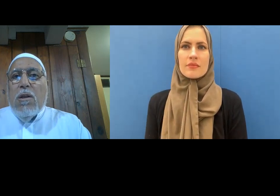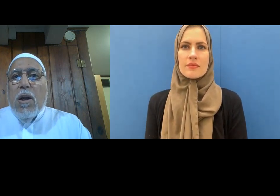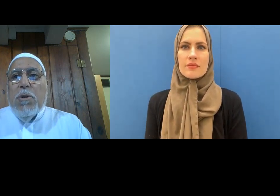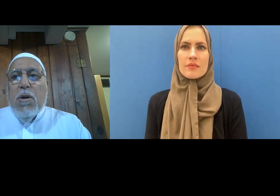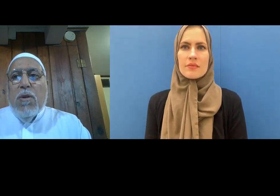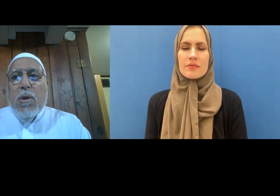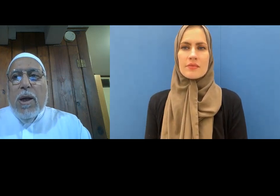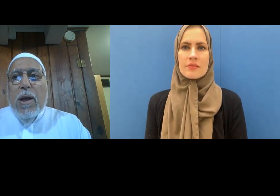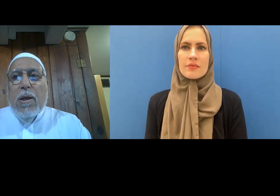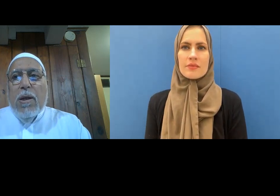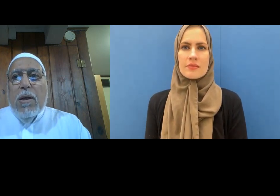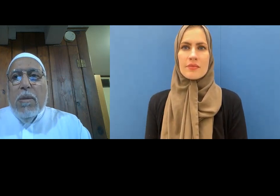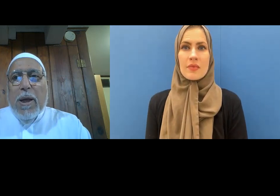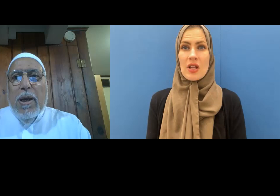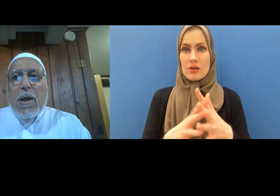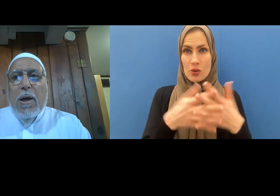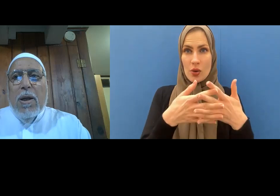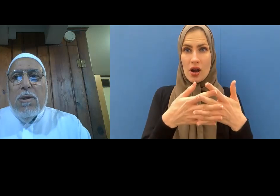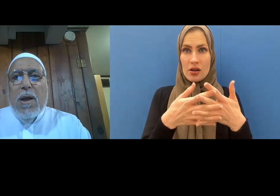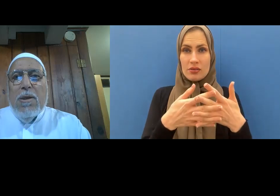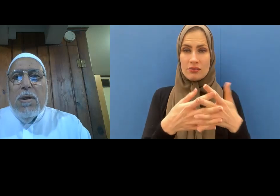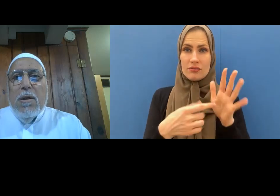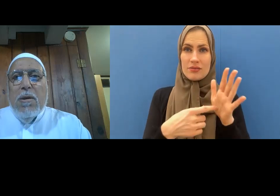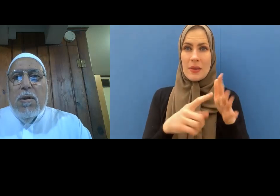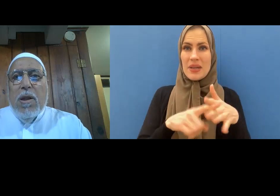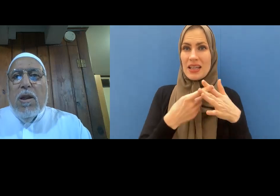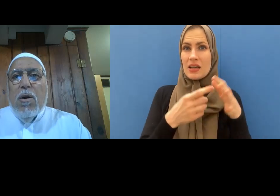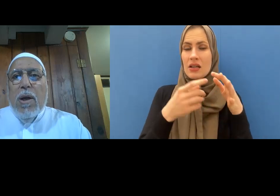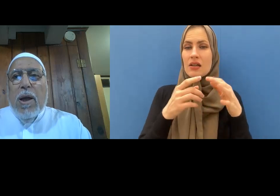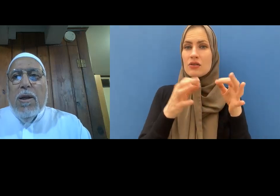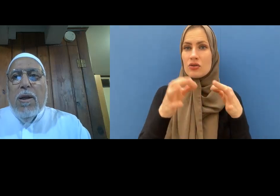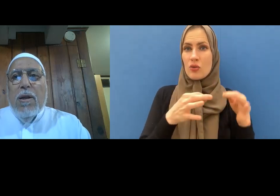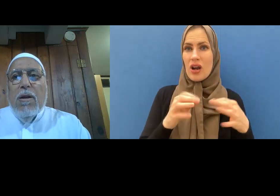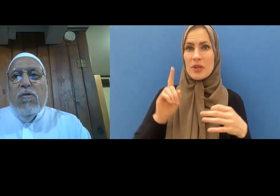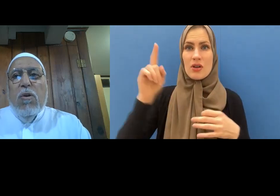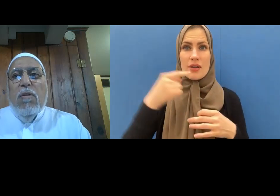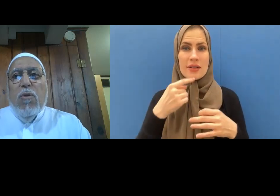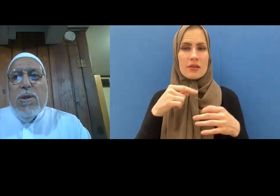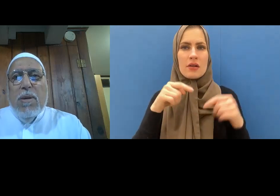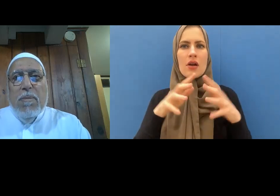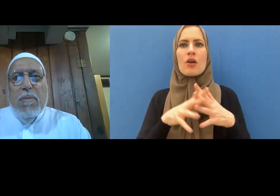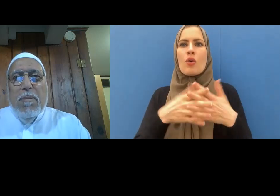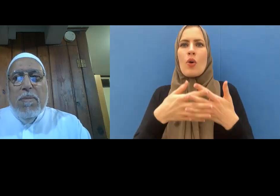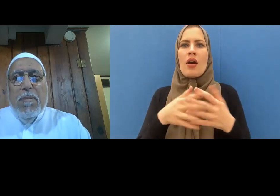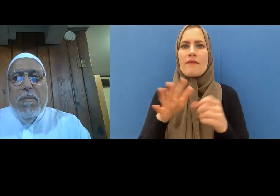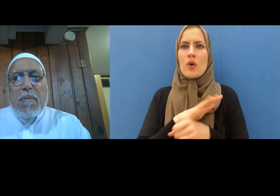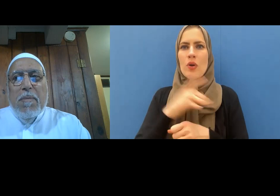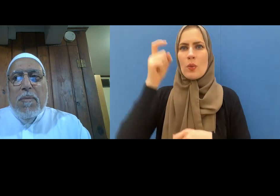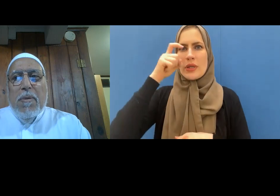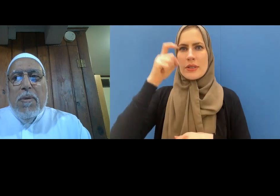in the description of the Quran, in the beginning, Allah says that the Quran is full of wisdom.